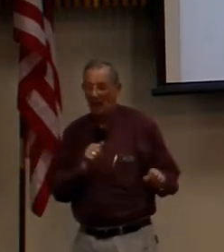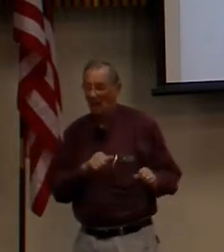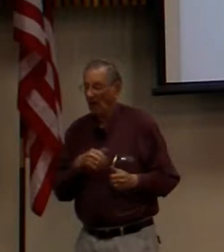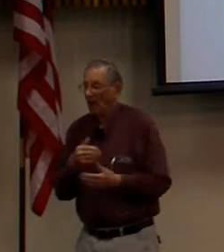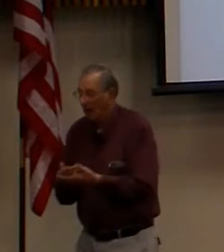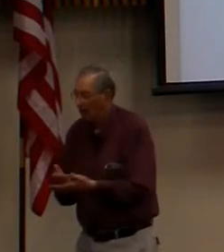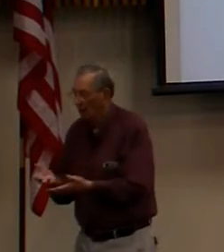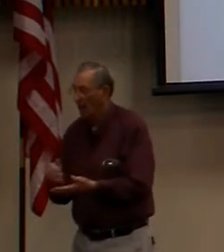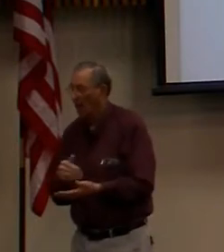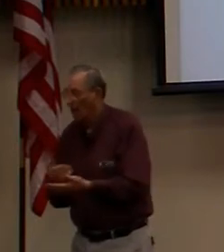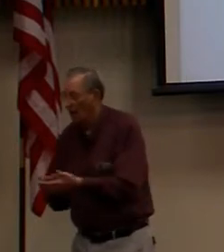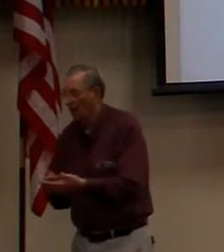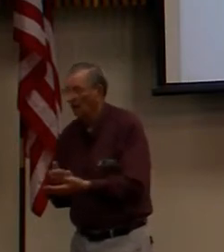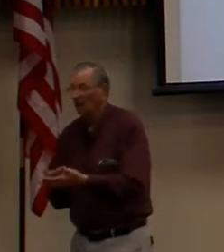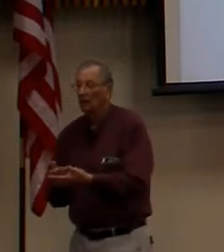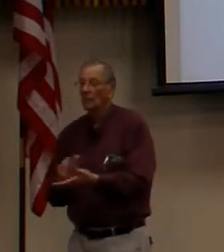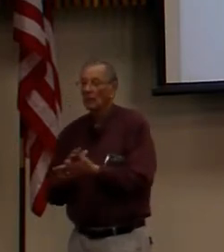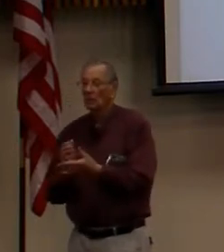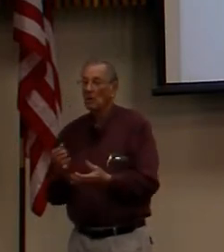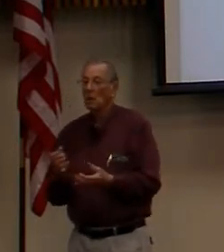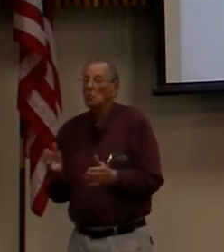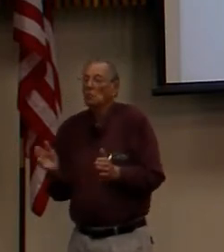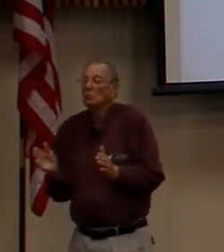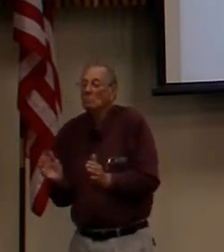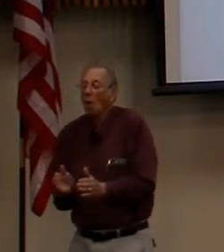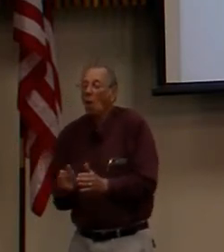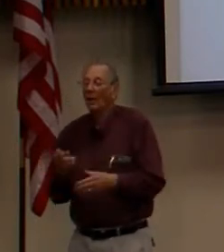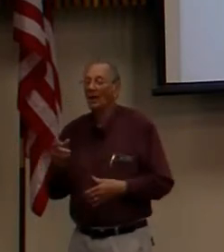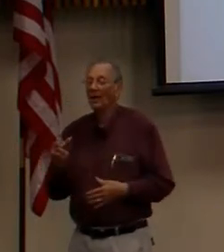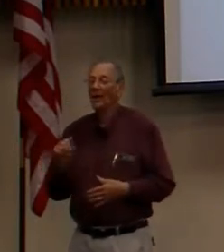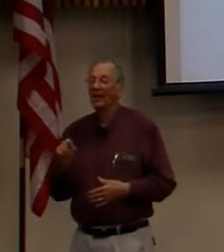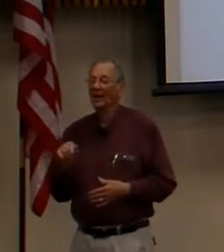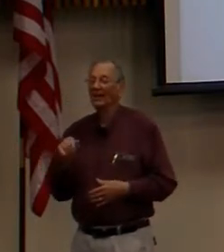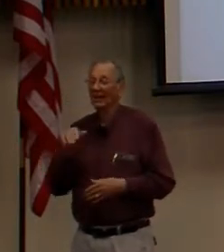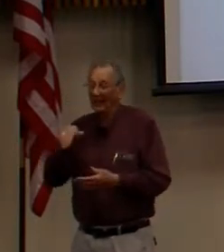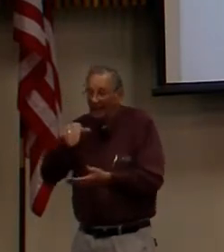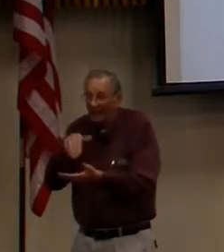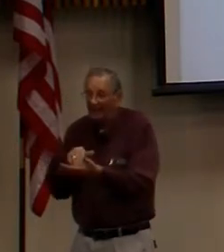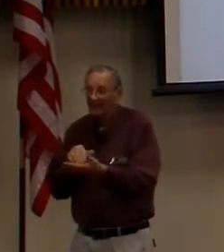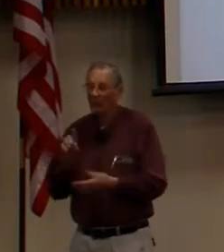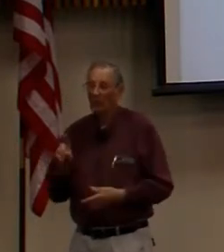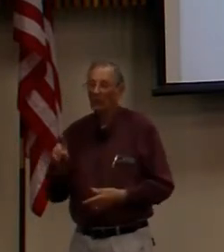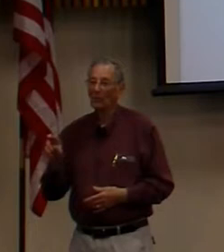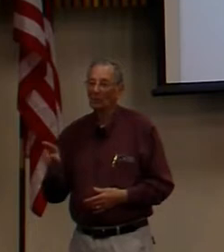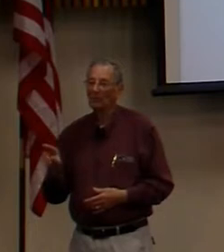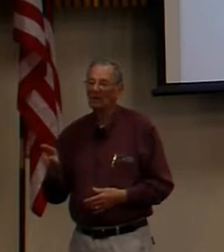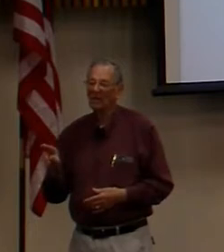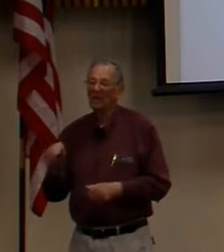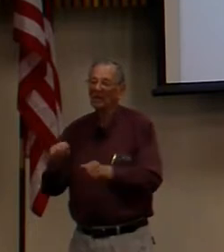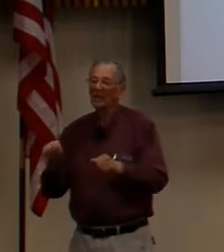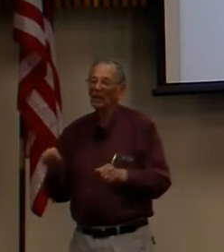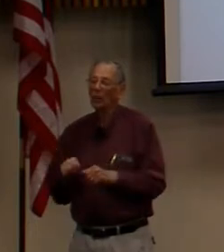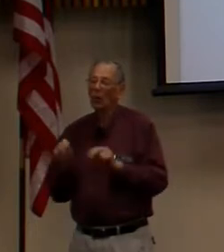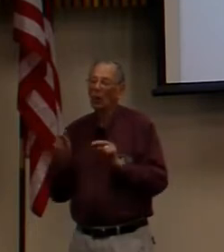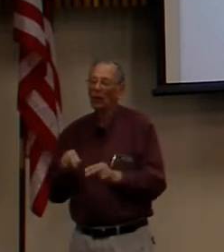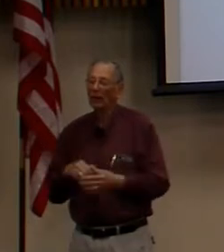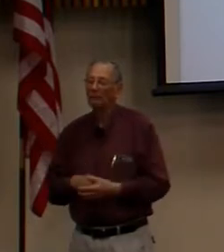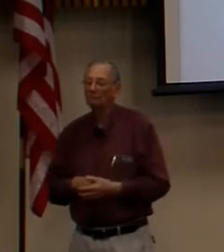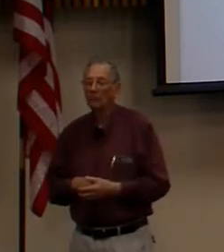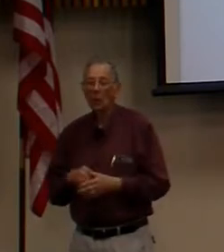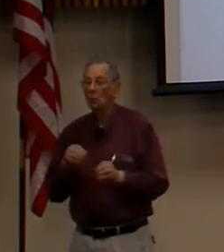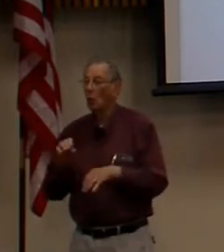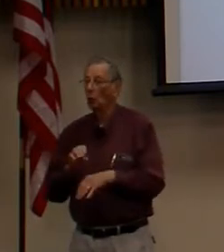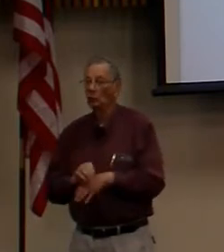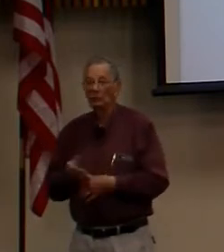it's becoming a mini Haiti within the Dominican Republic. That's kind of the area that we're looking at. There's no